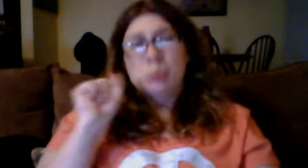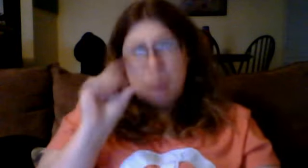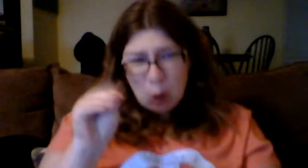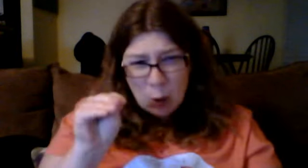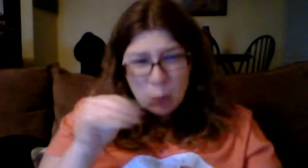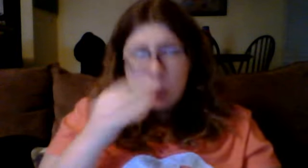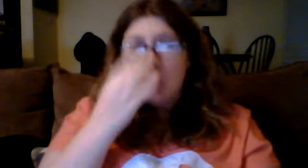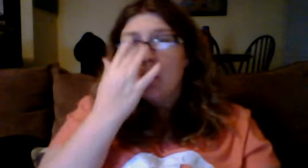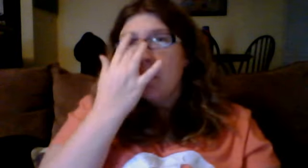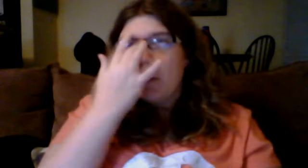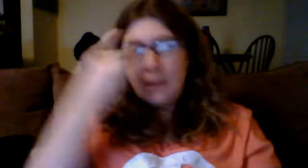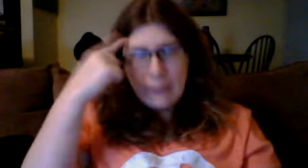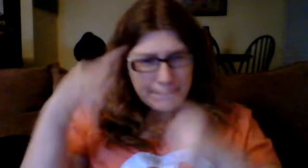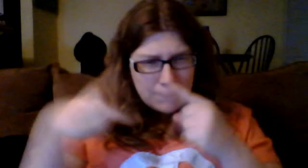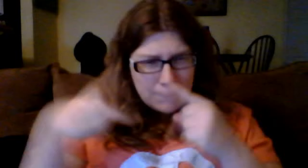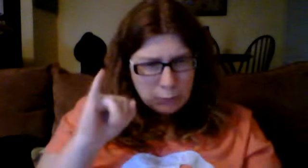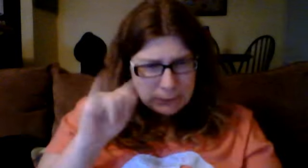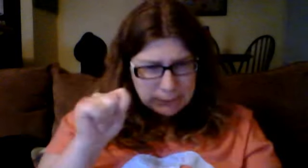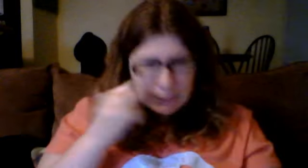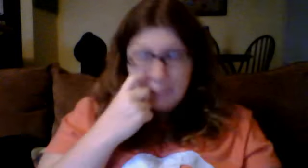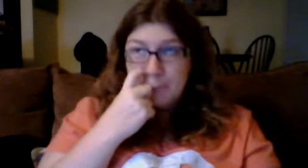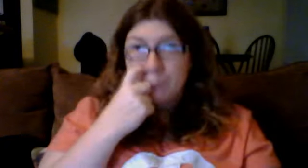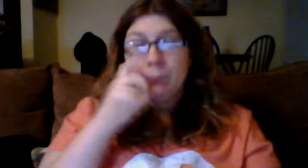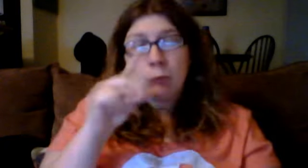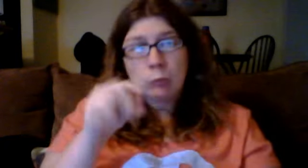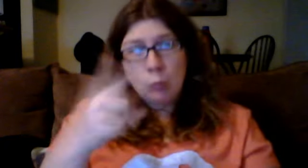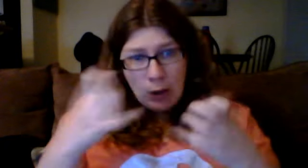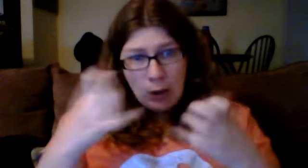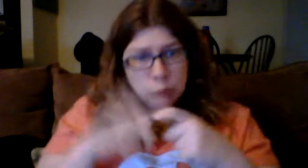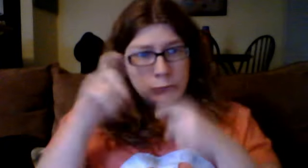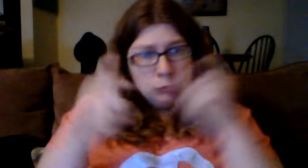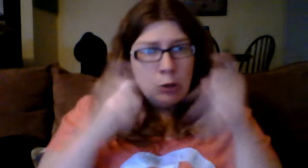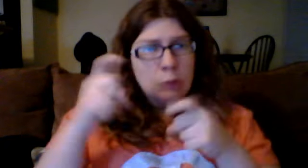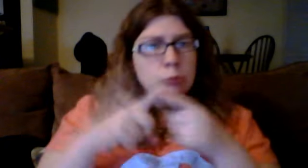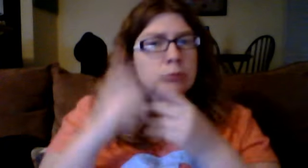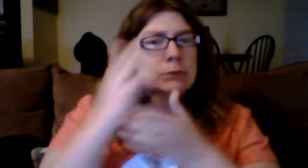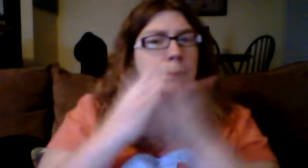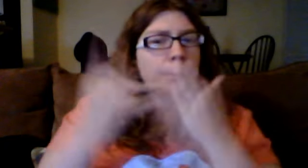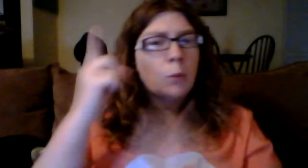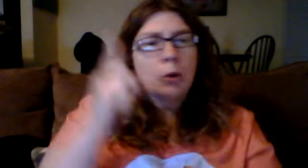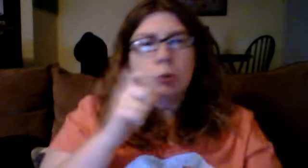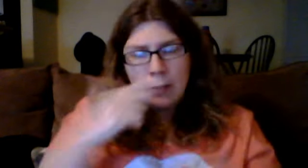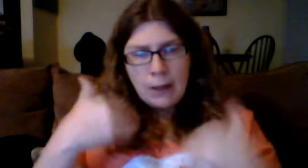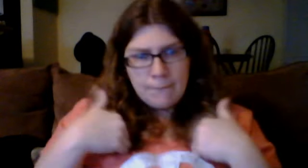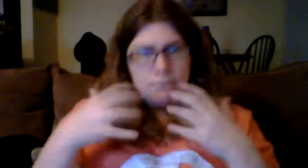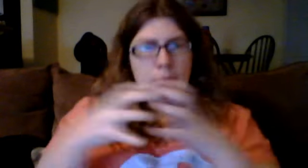With an all new season. An all new season. And here's one day ten from the USA.